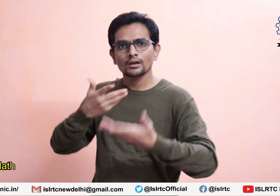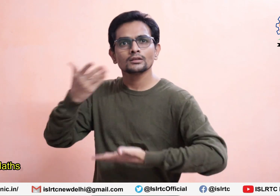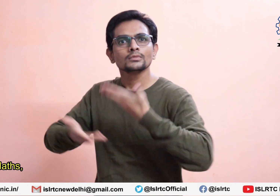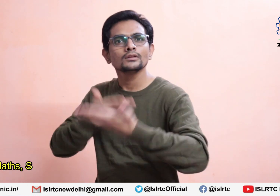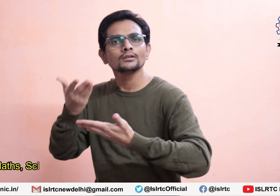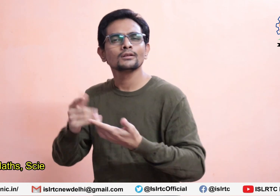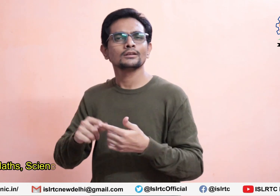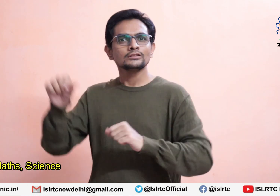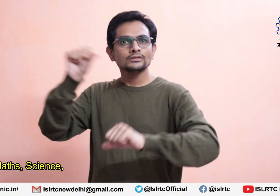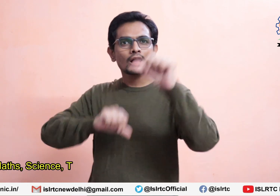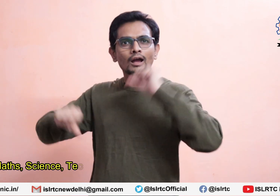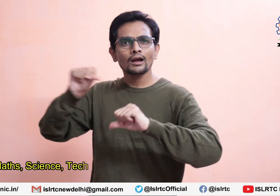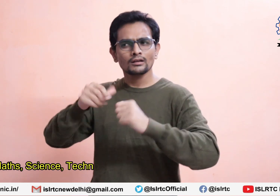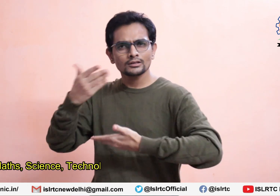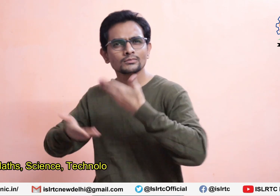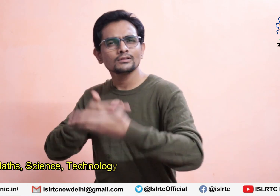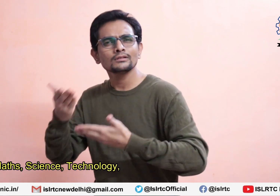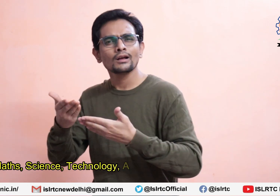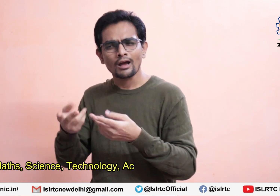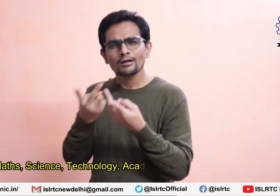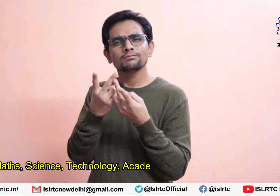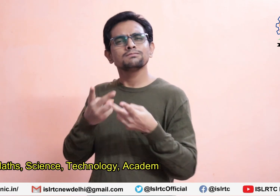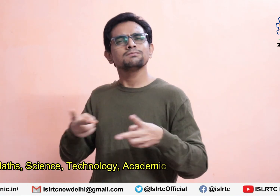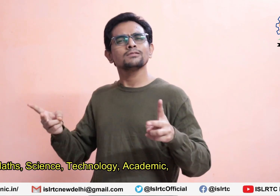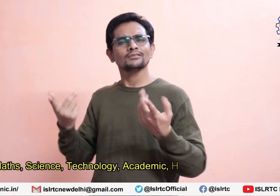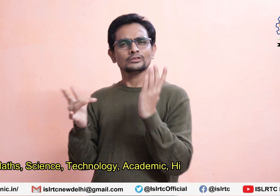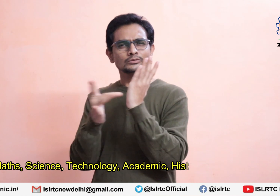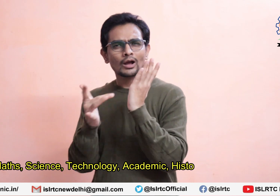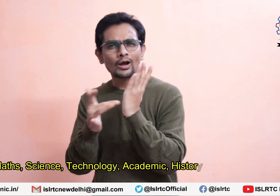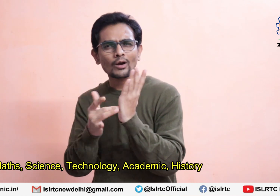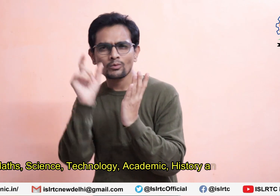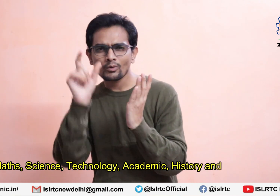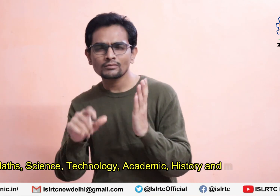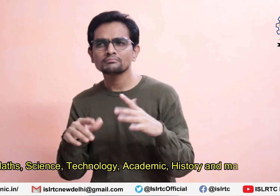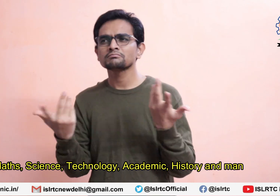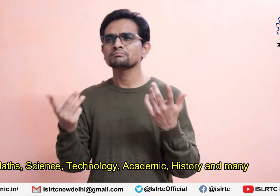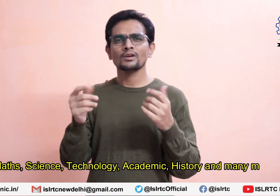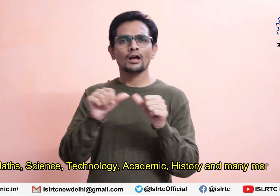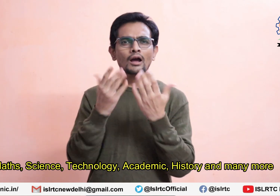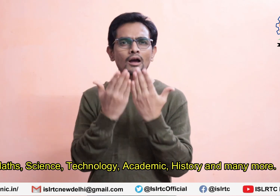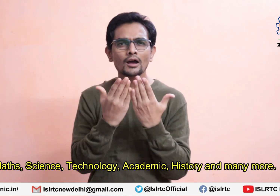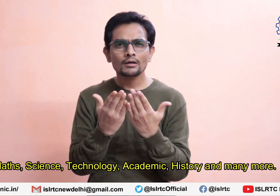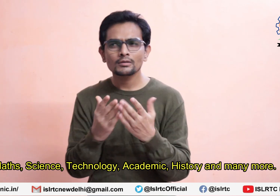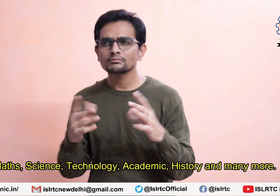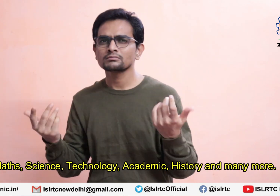been used for teaching math, science, technology, academic,